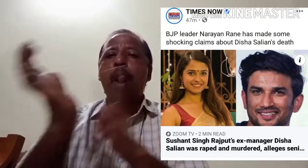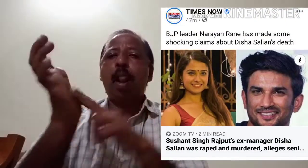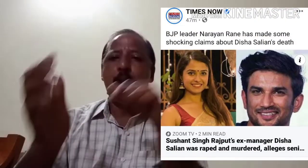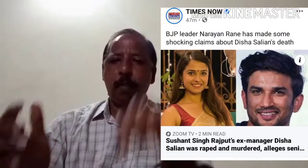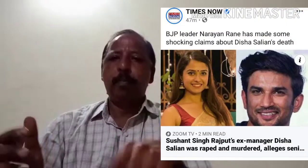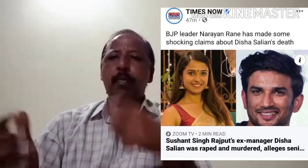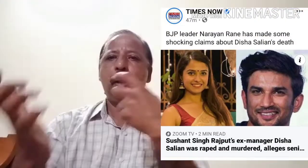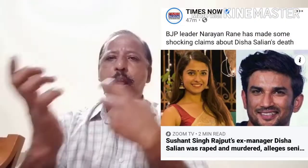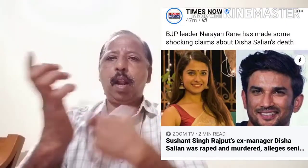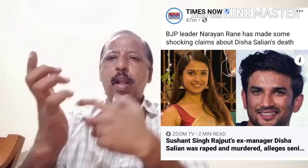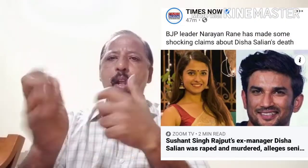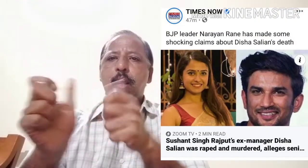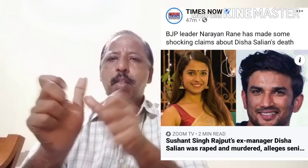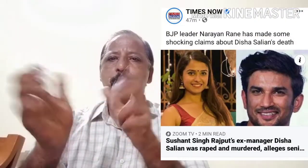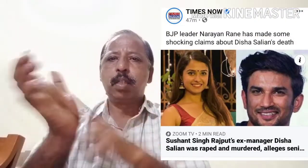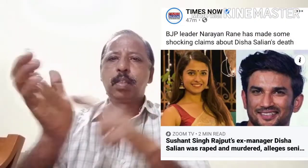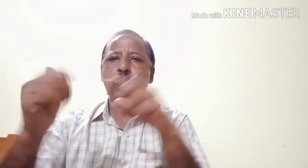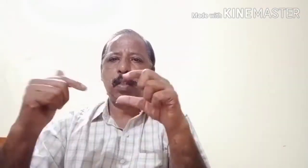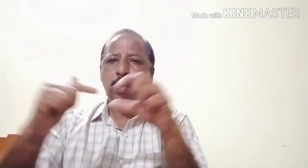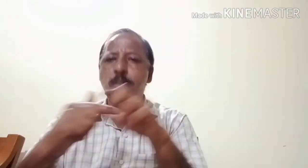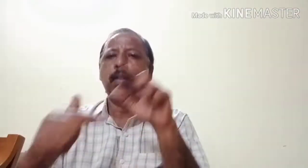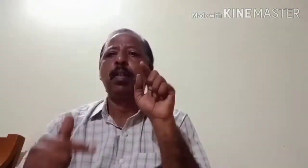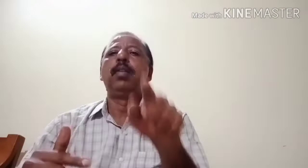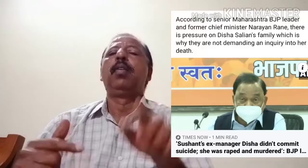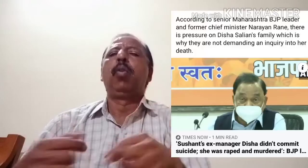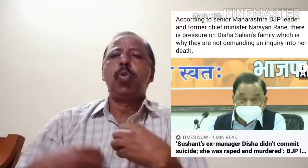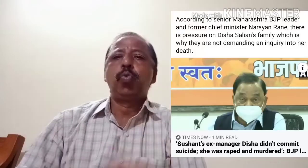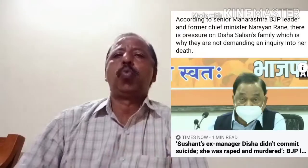Ebix Cash studio at the public media network.